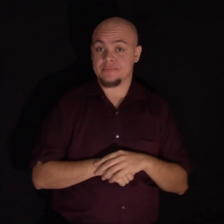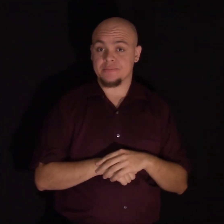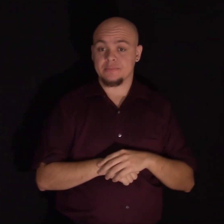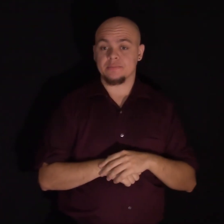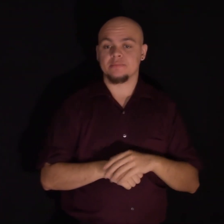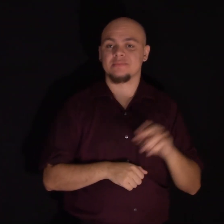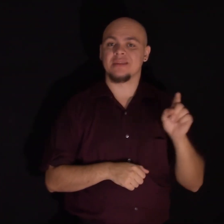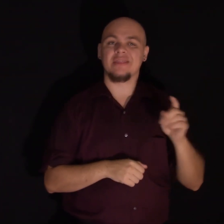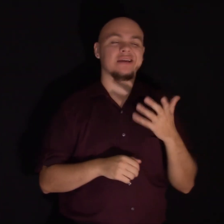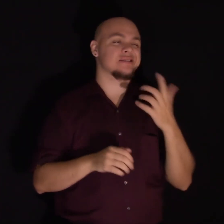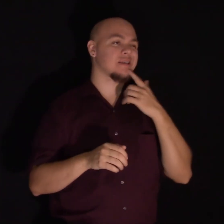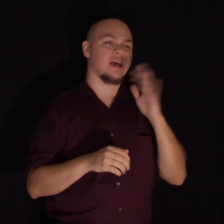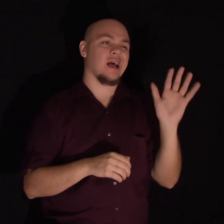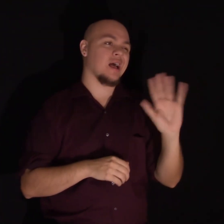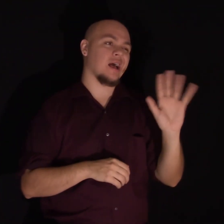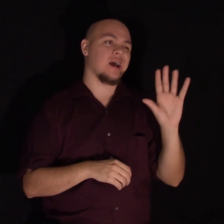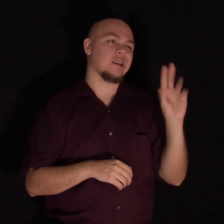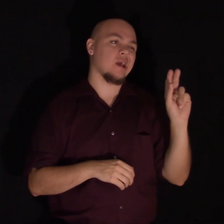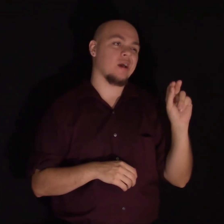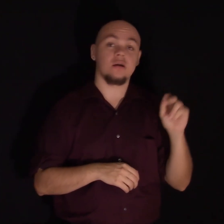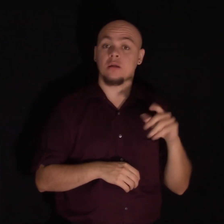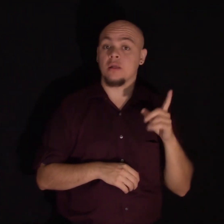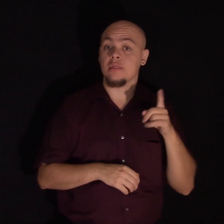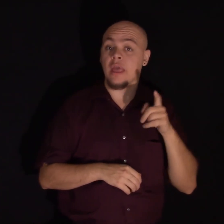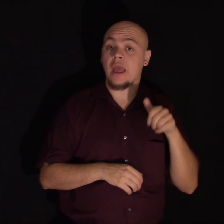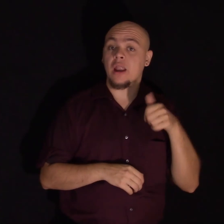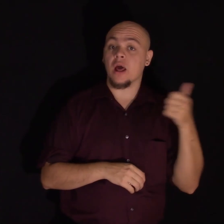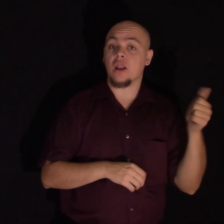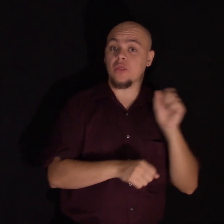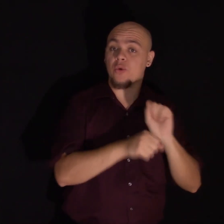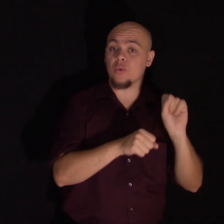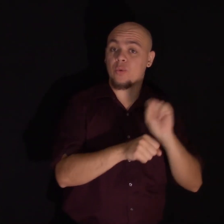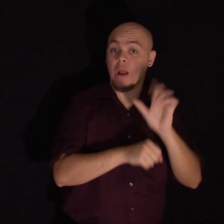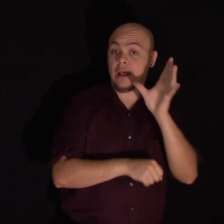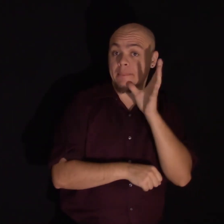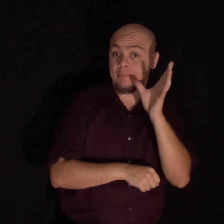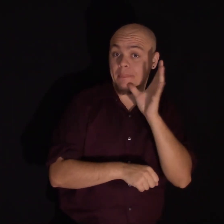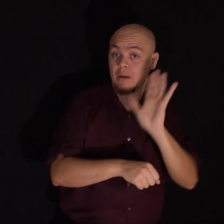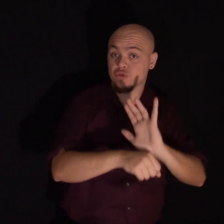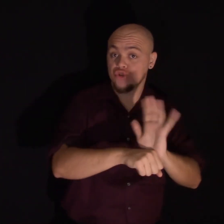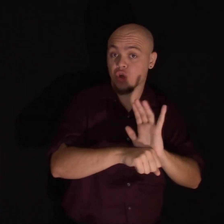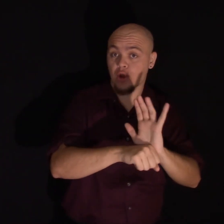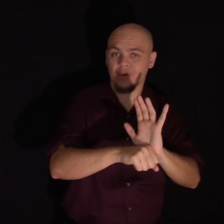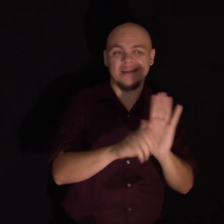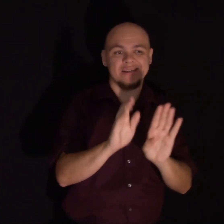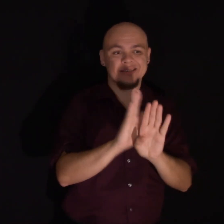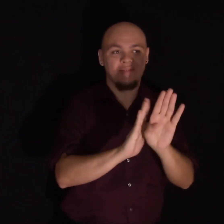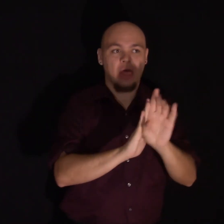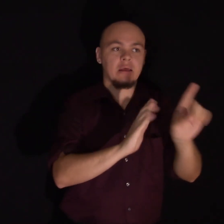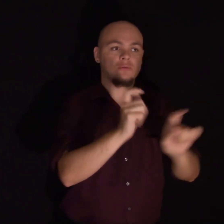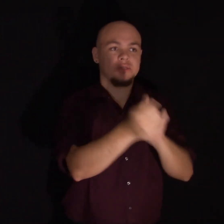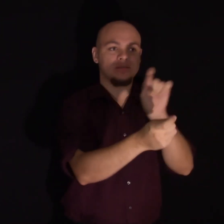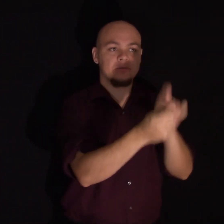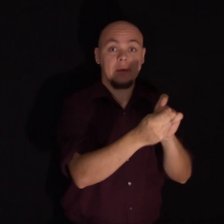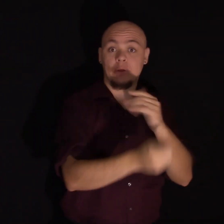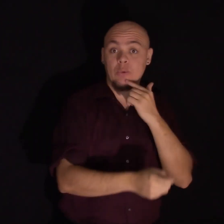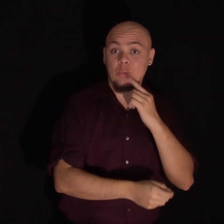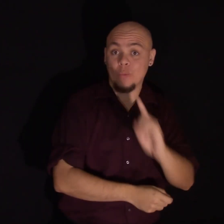The network passed. Turns out they had another working mother show in development that was very specific, very